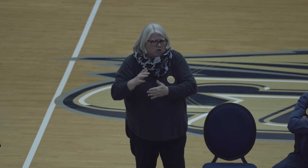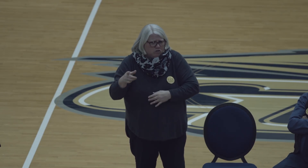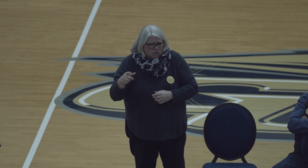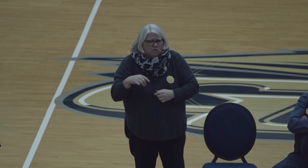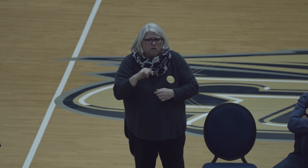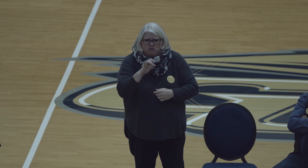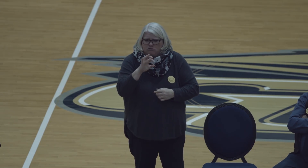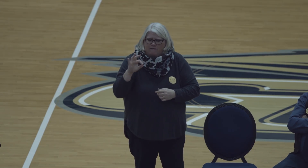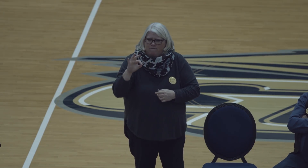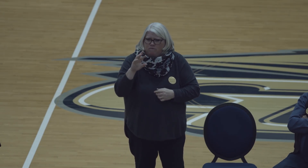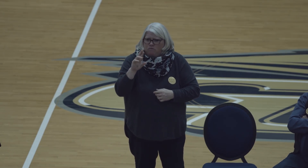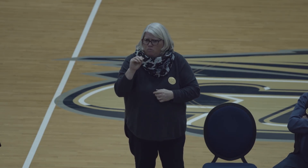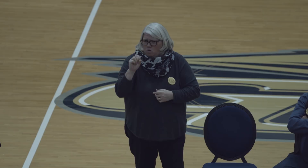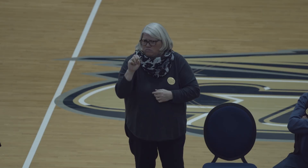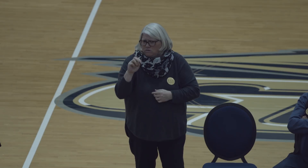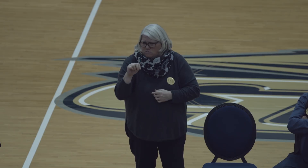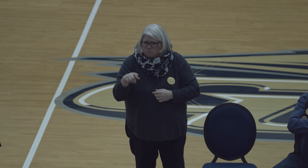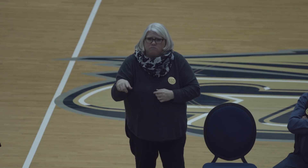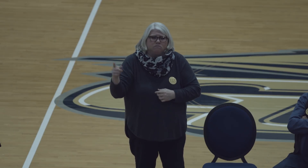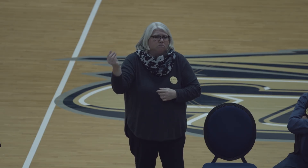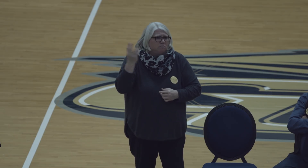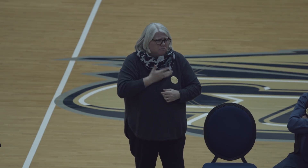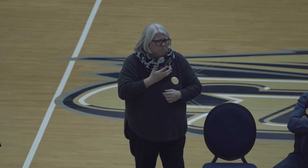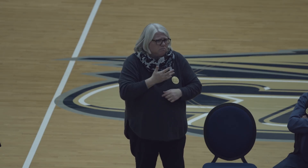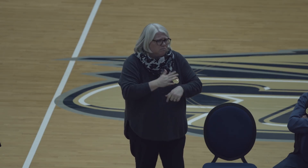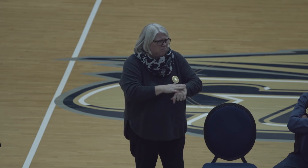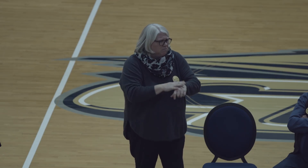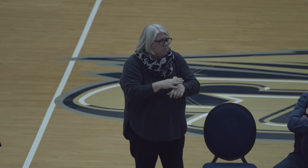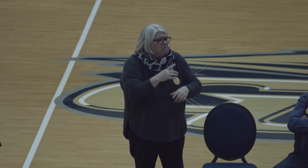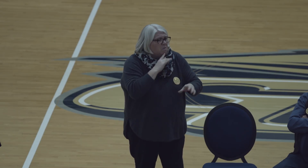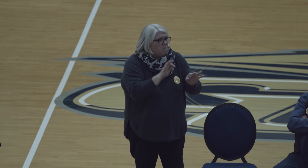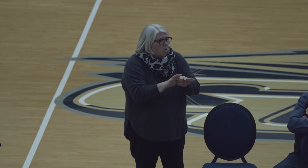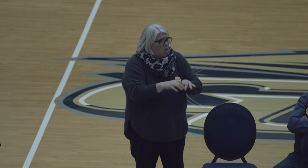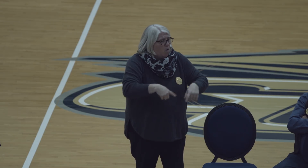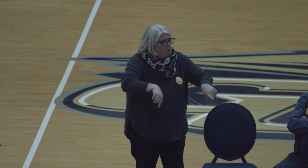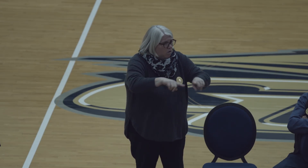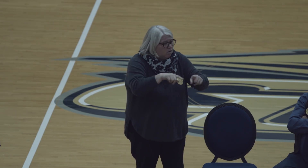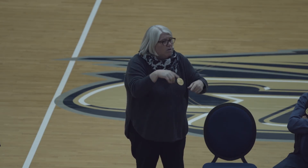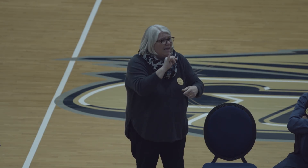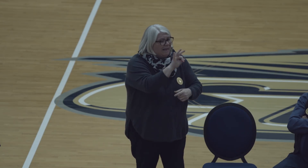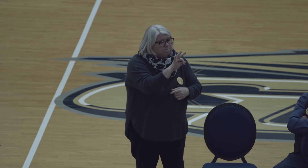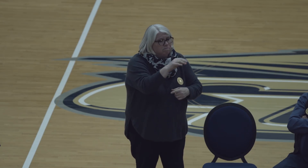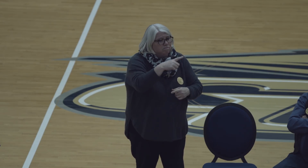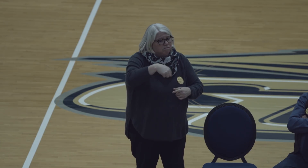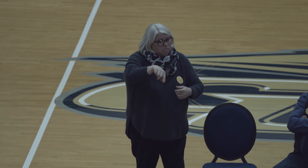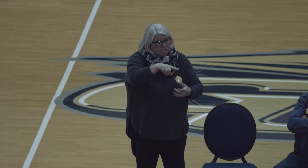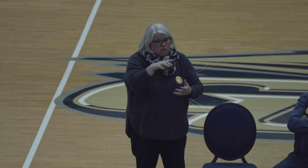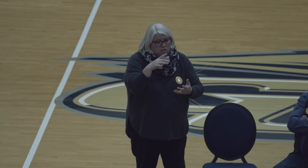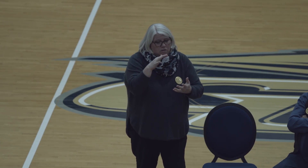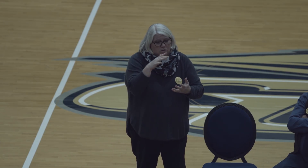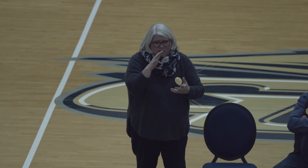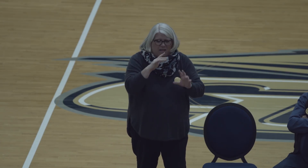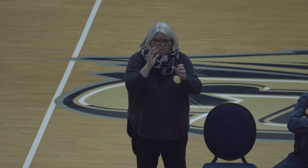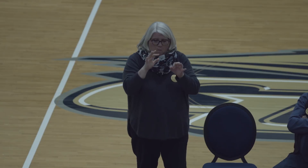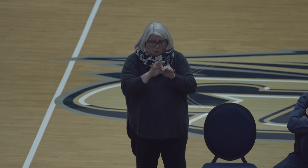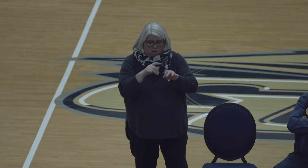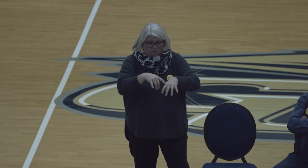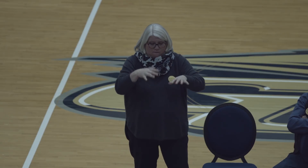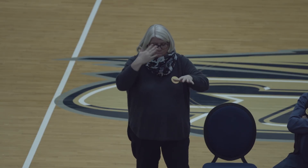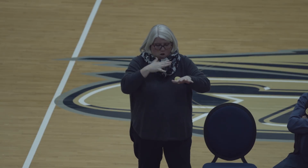the time, we had one lawyer, Jeff Rosen, who came and gave us some advice on how to engage. So